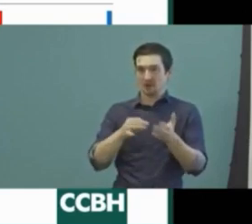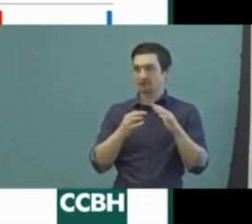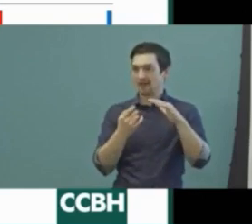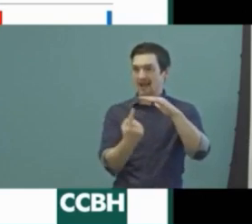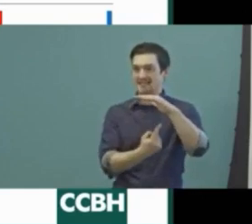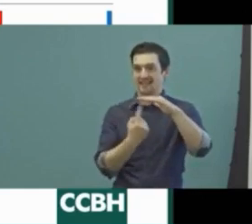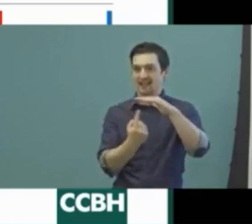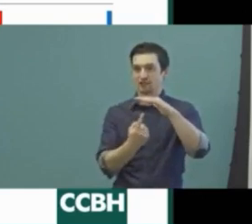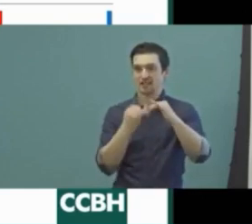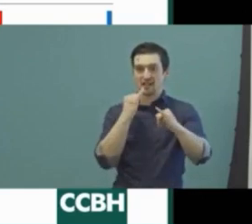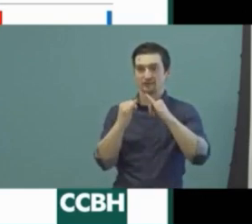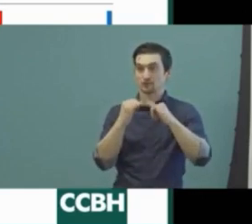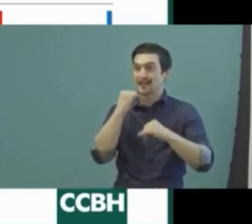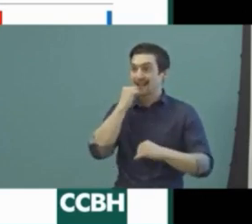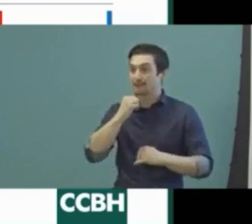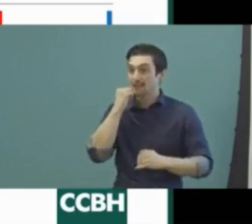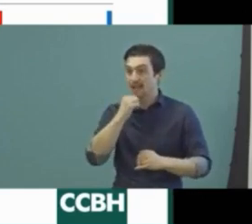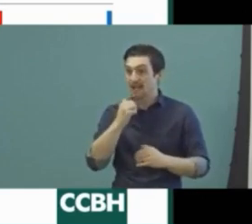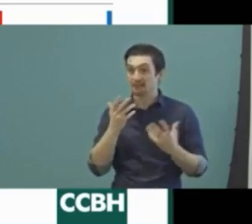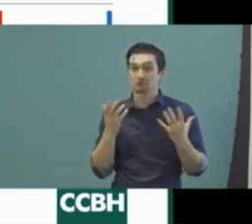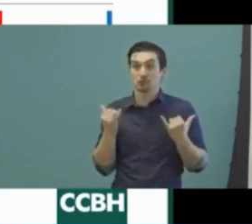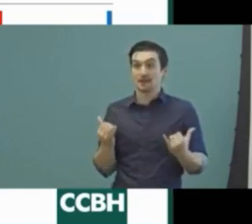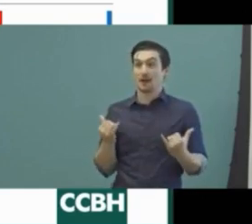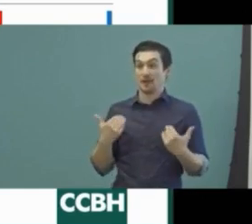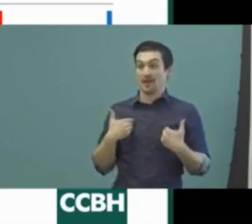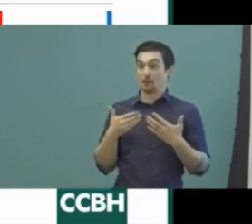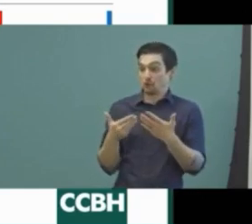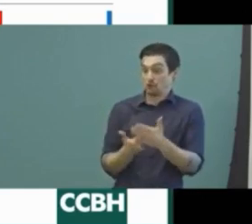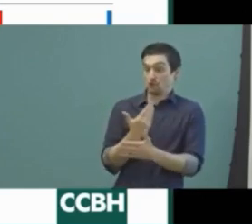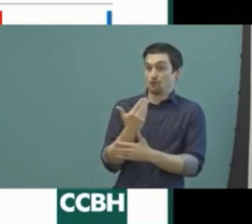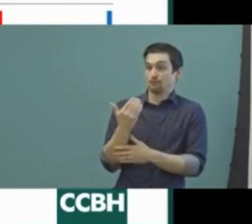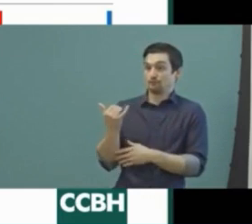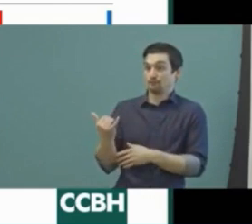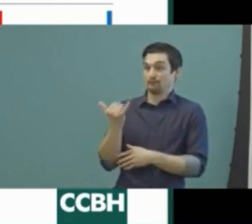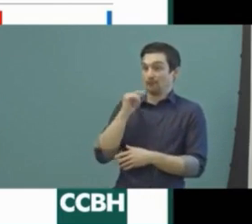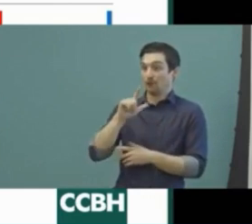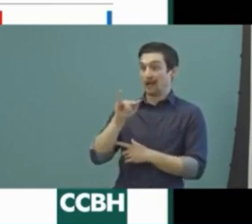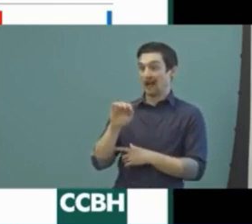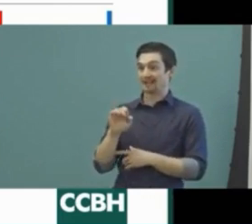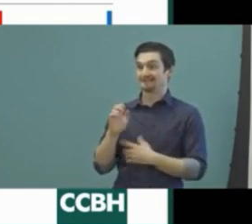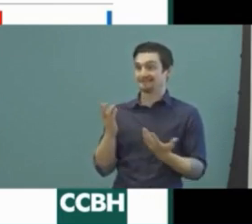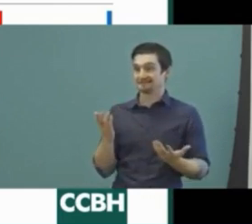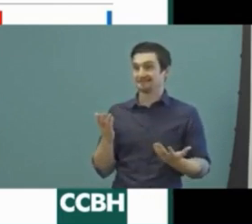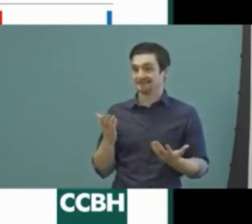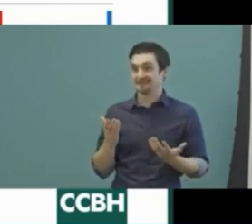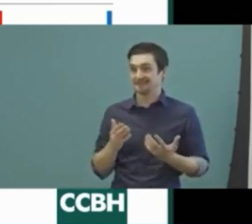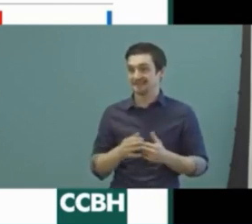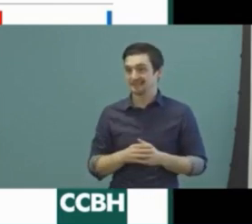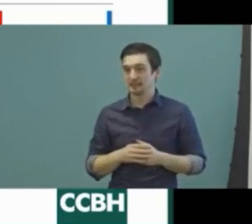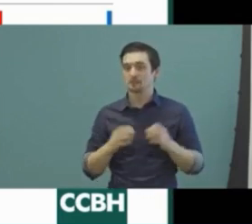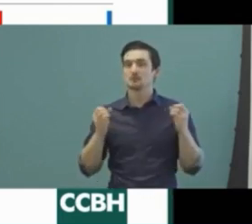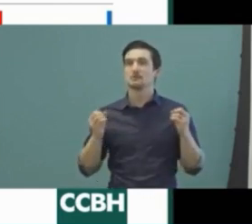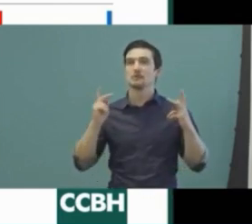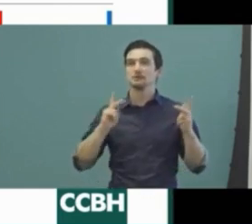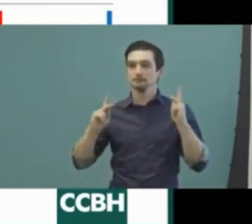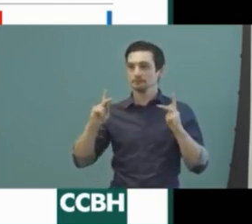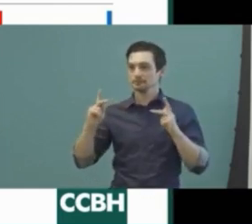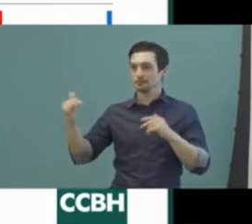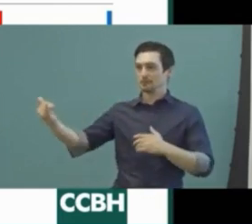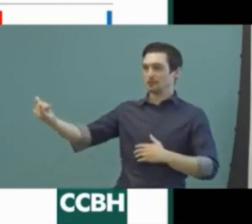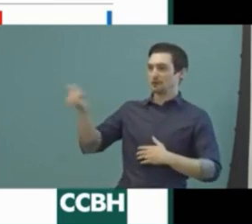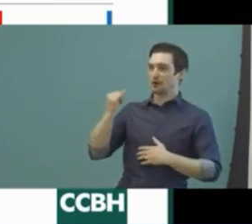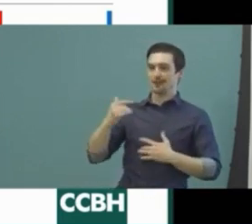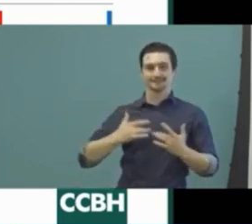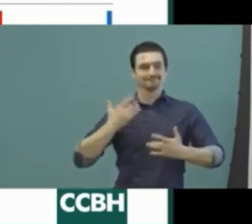And so, in fact, so many that we created a new phone line, a new workflow for that, because people are very excited to